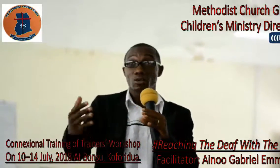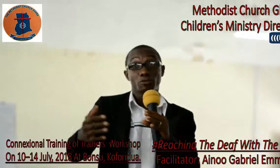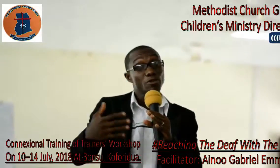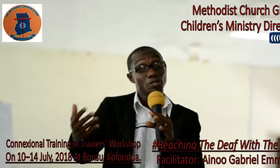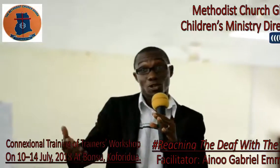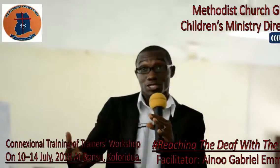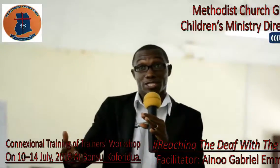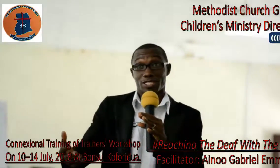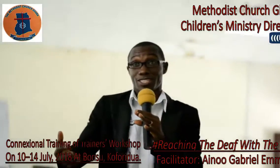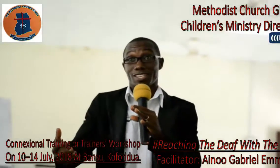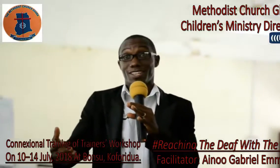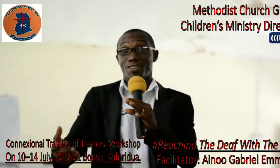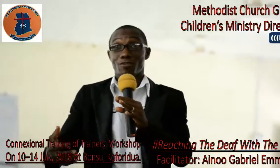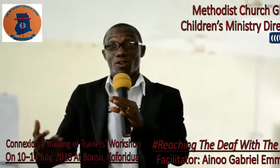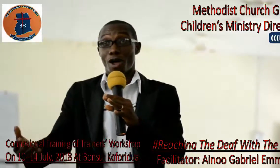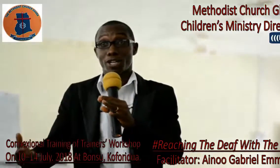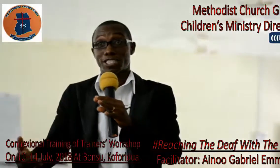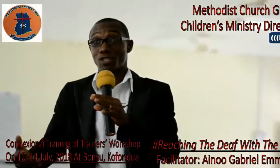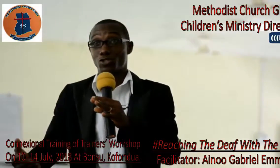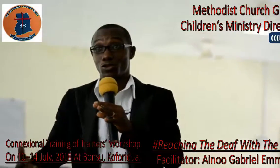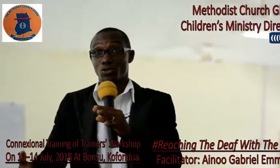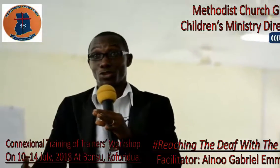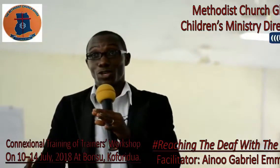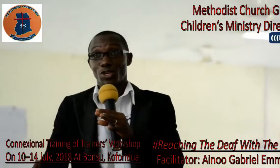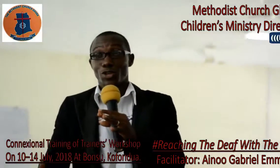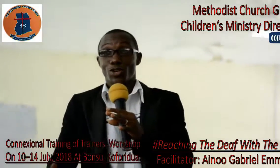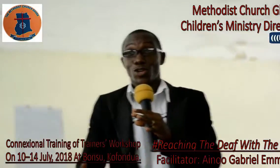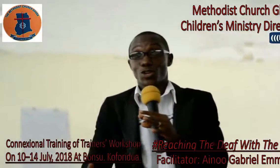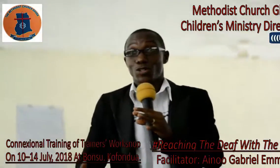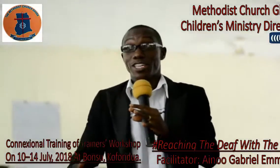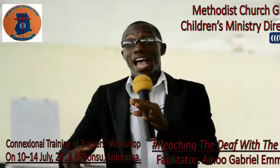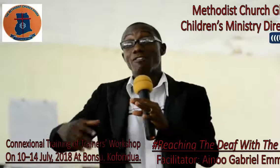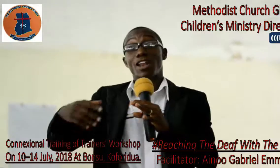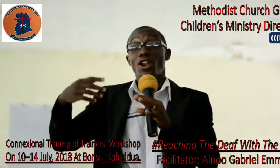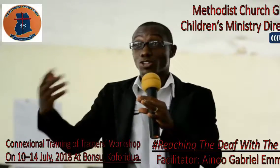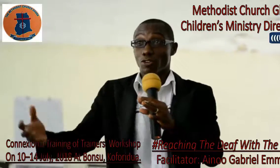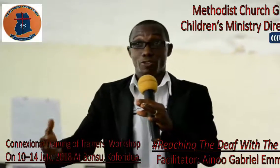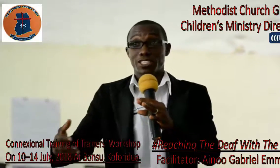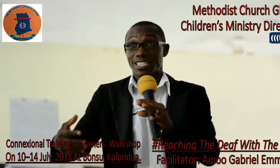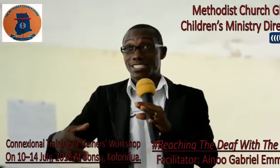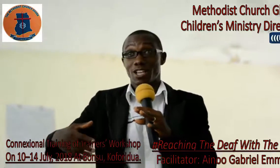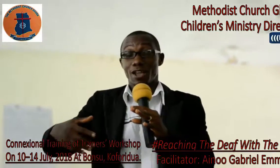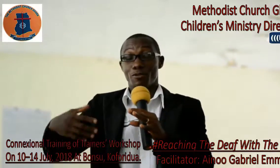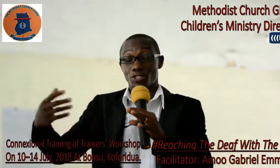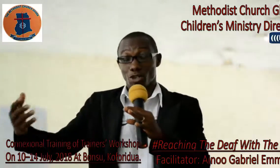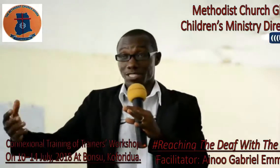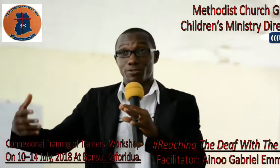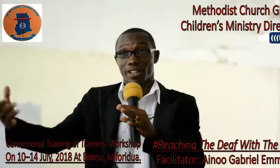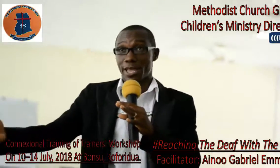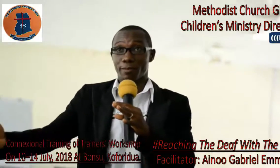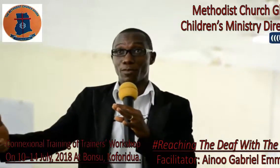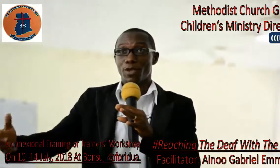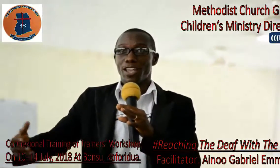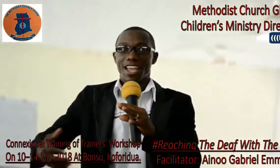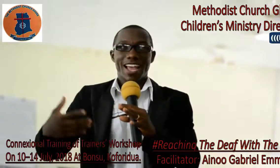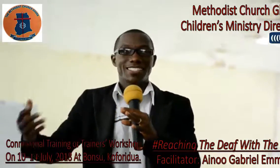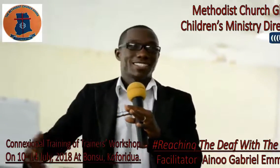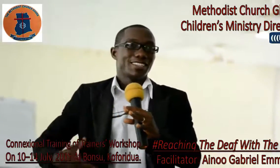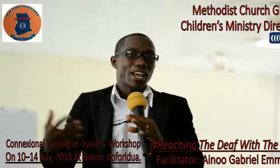few resources for our church too. They have a lot of resources for them. And they